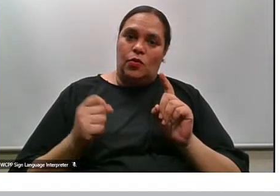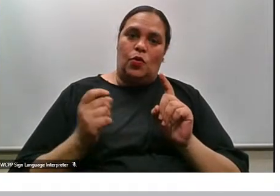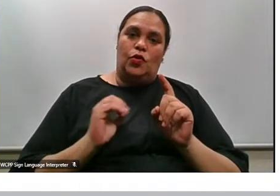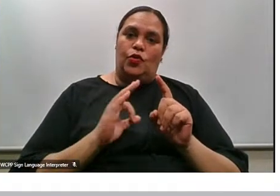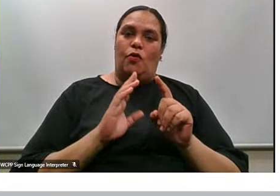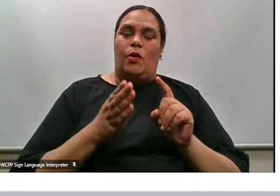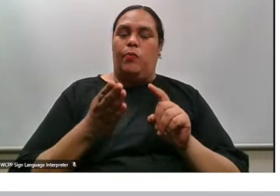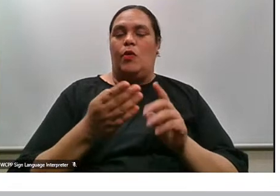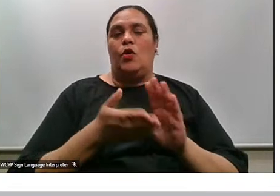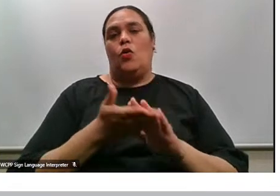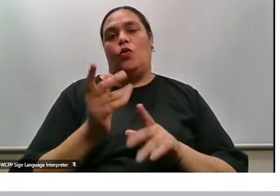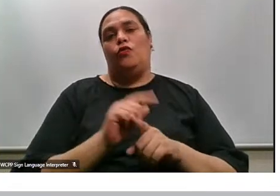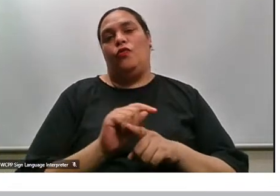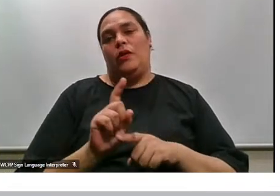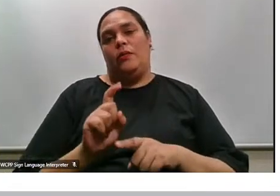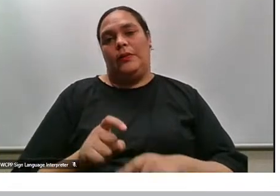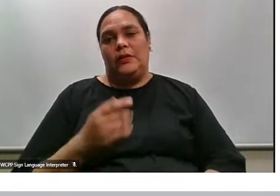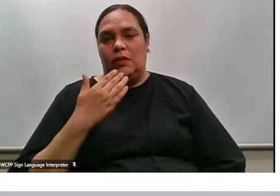attend the training. Thank you.